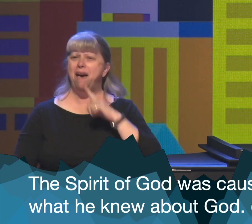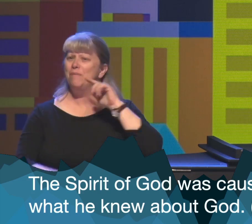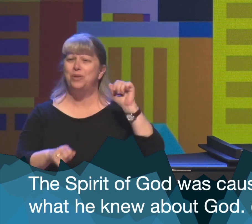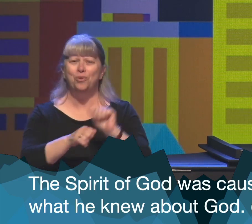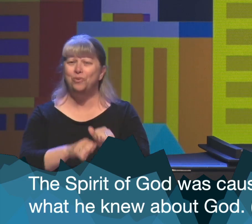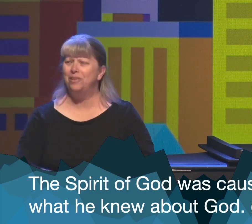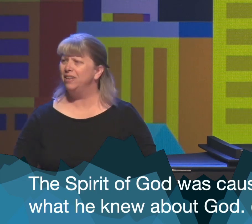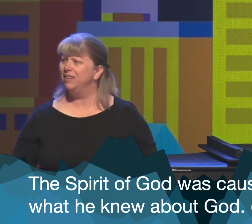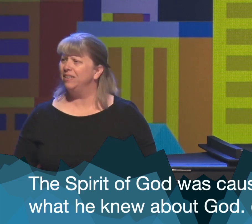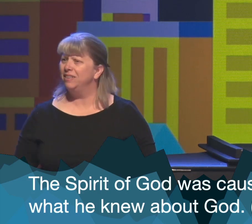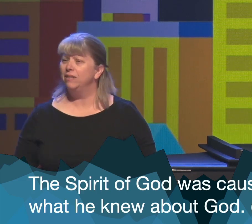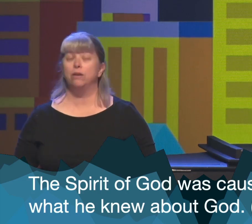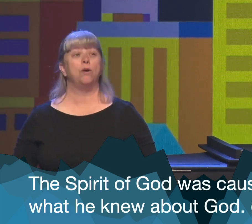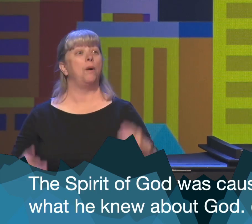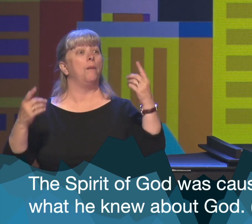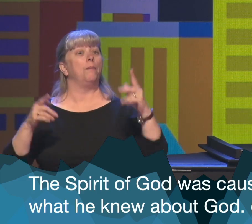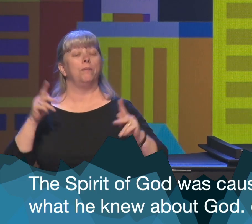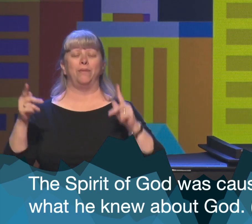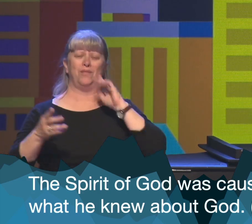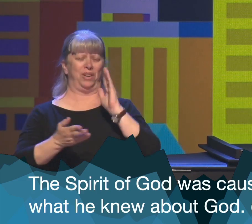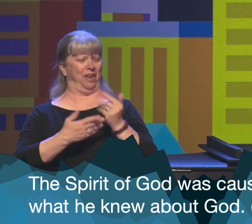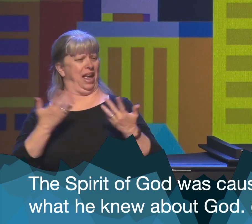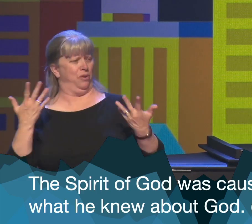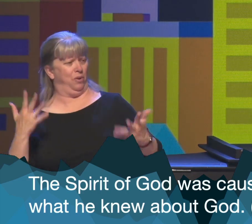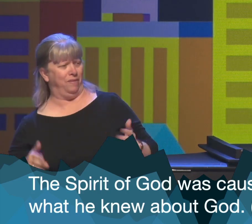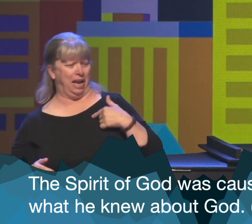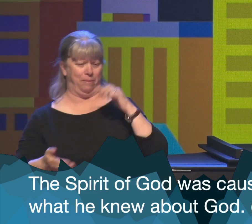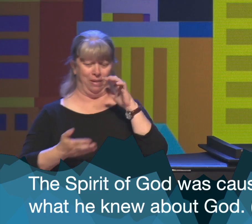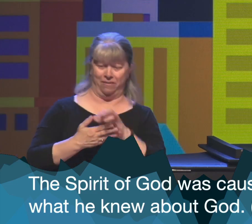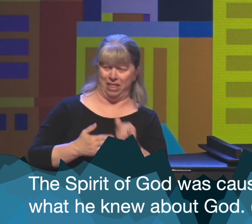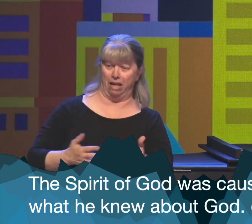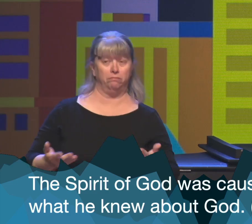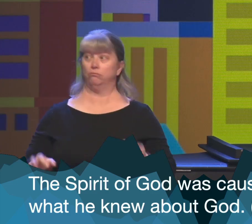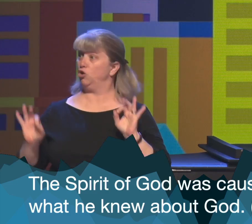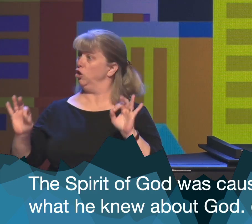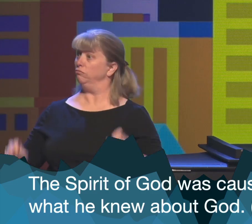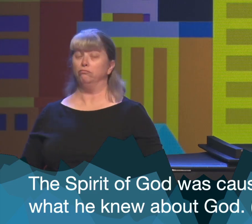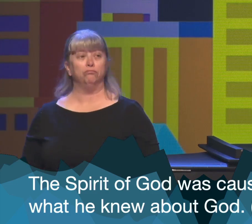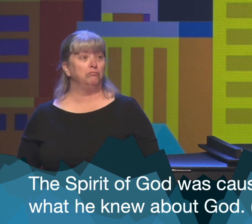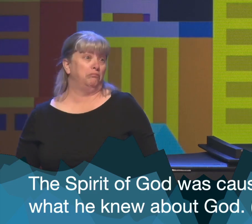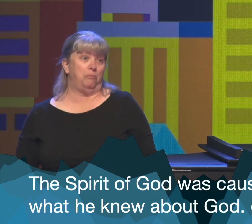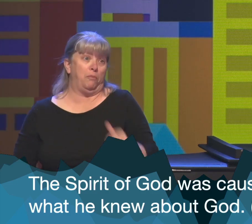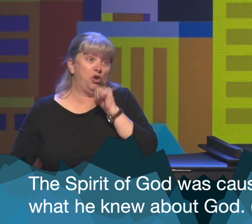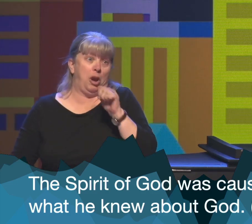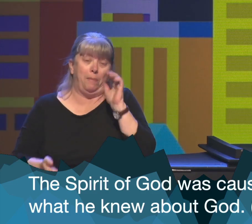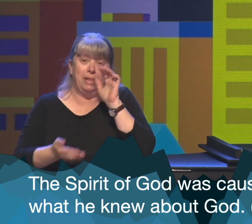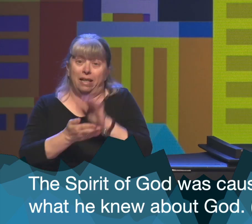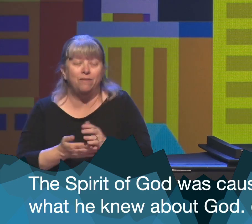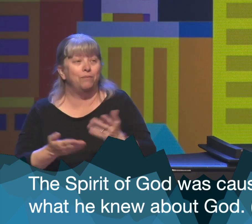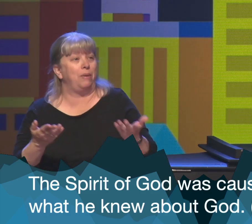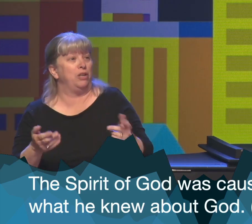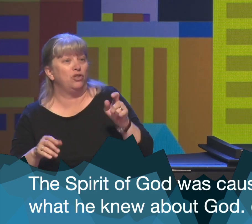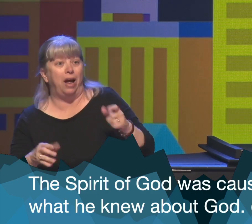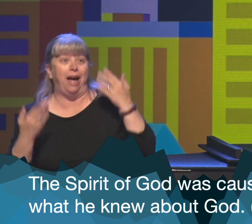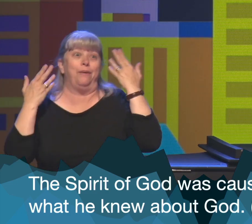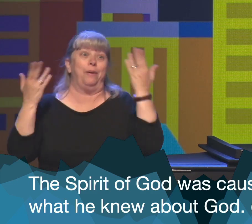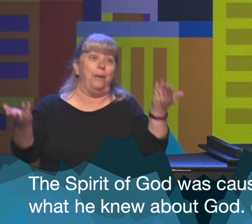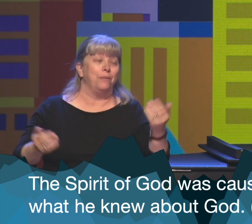Absolutely. So when people freak out, we're like, I don't know if I can believe that. Oh, good. Maybe you shouldn't believe it. Maybe we did. Maybe we did. I don't